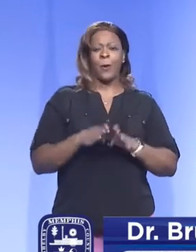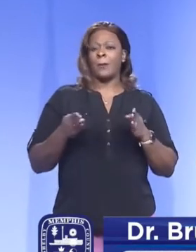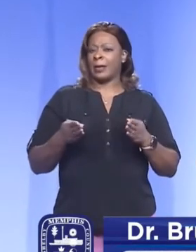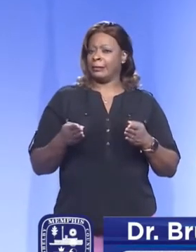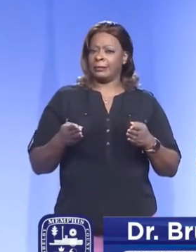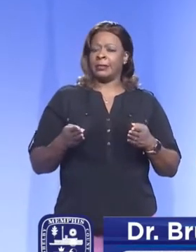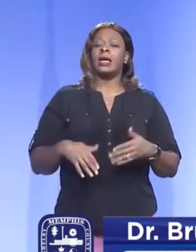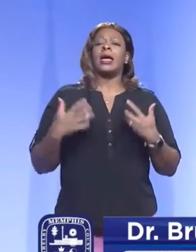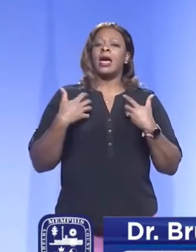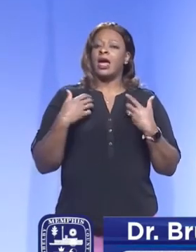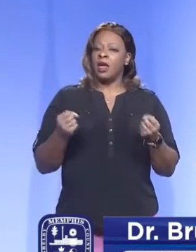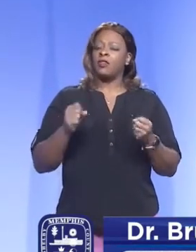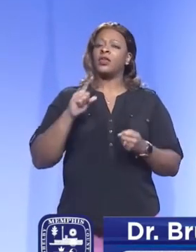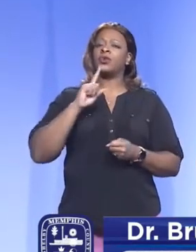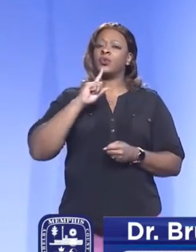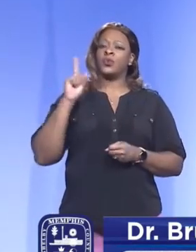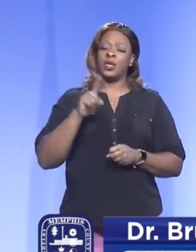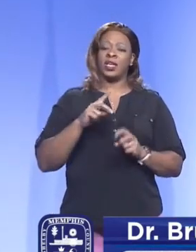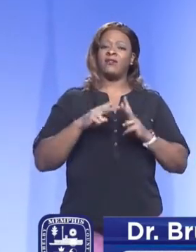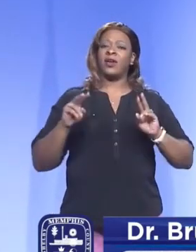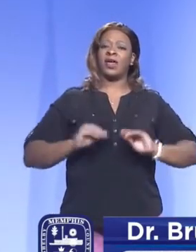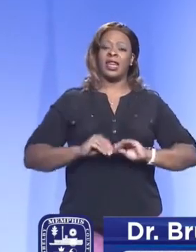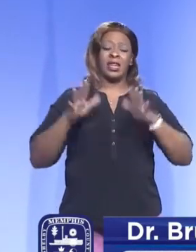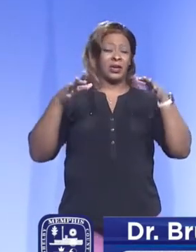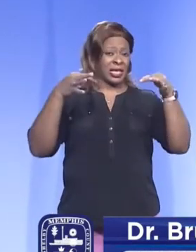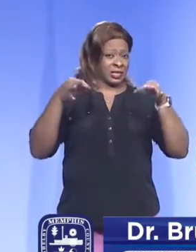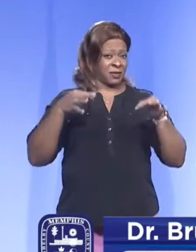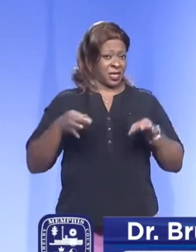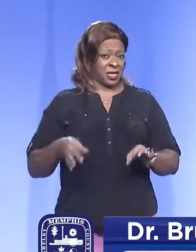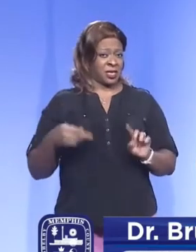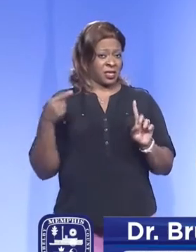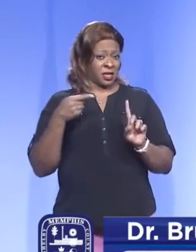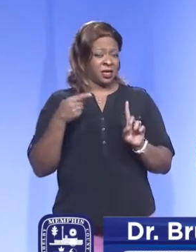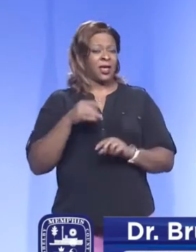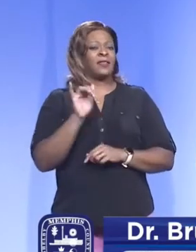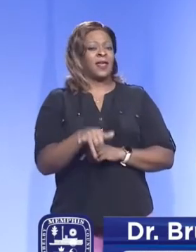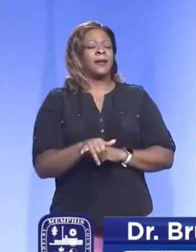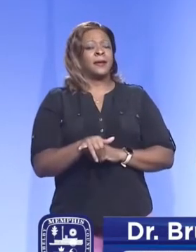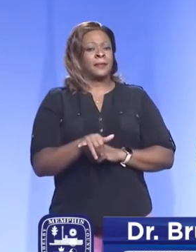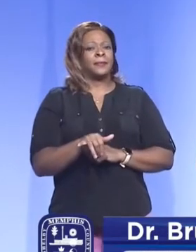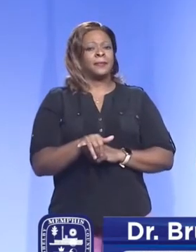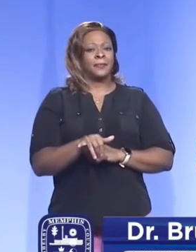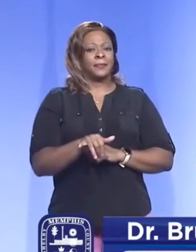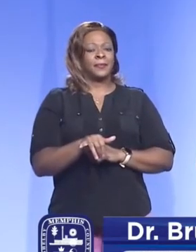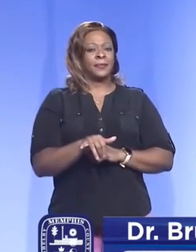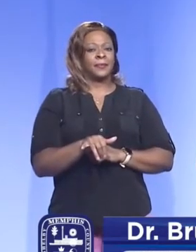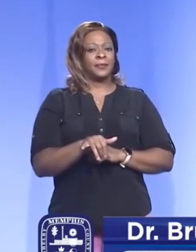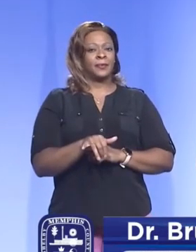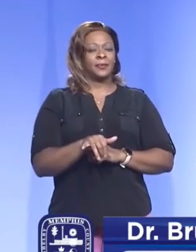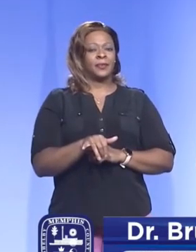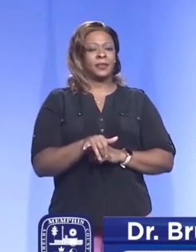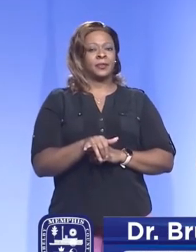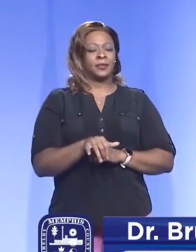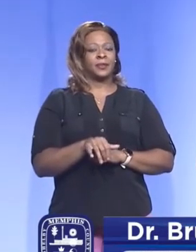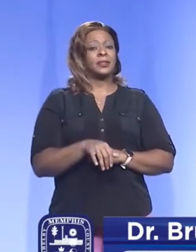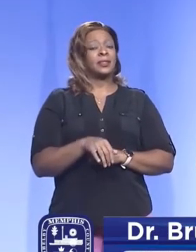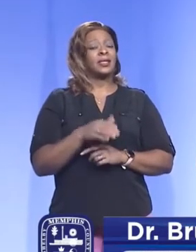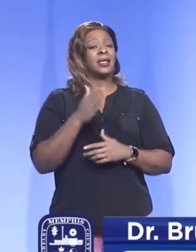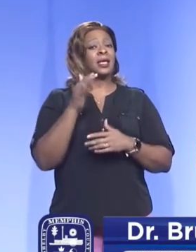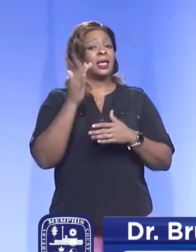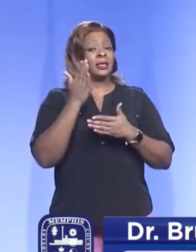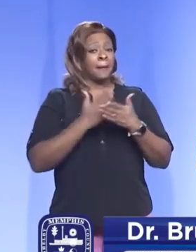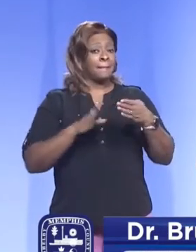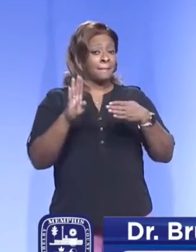The health directive is very clear in stating that the following